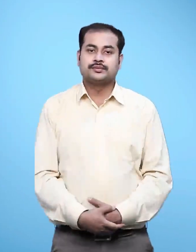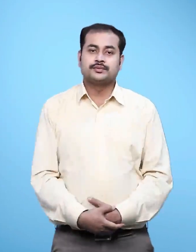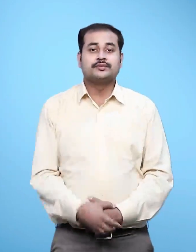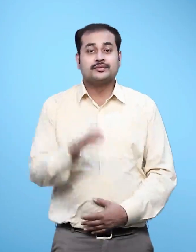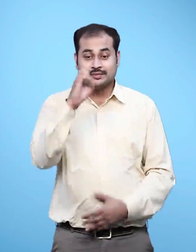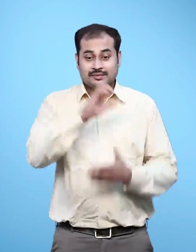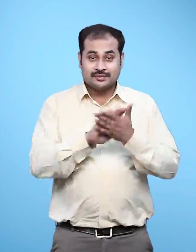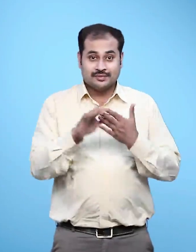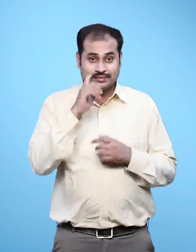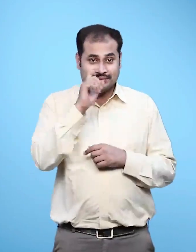Chaitra is saying